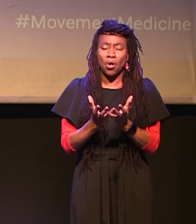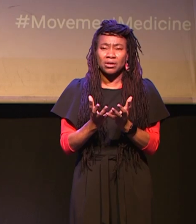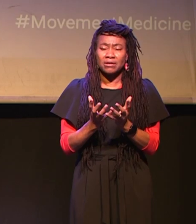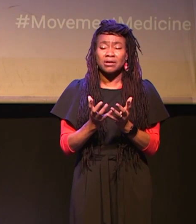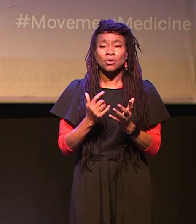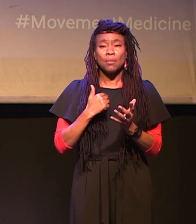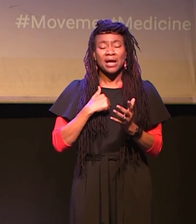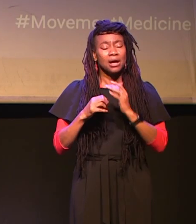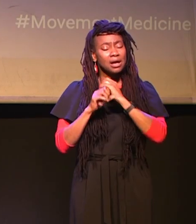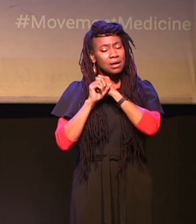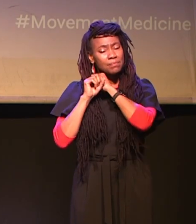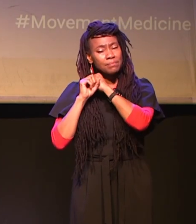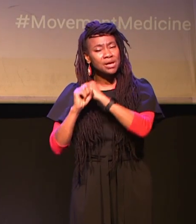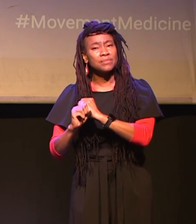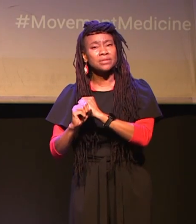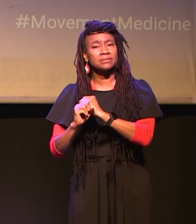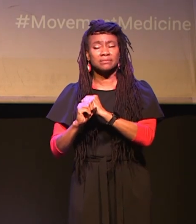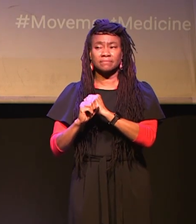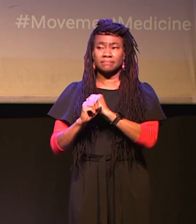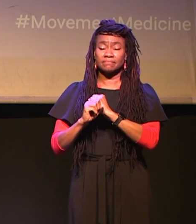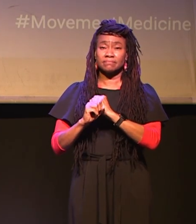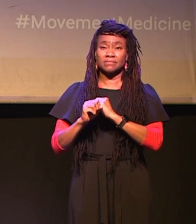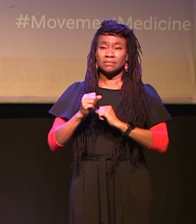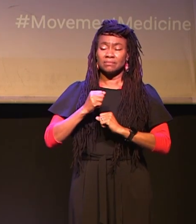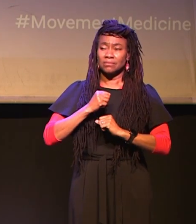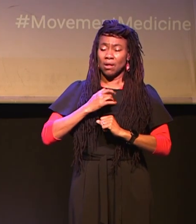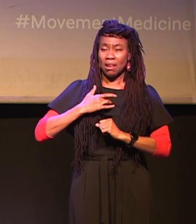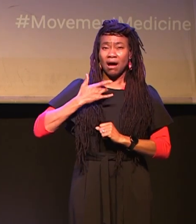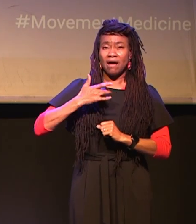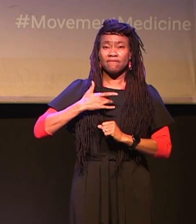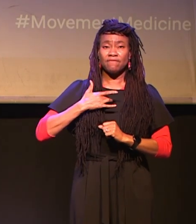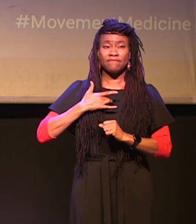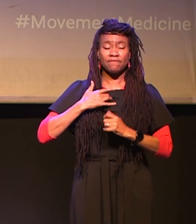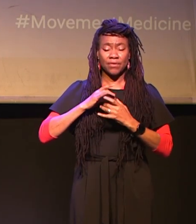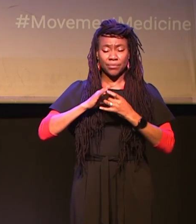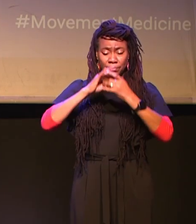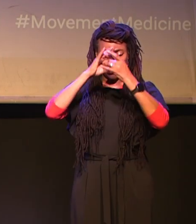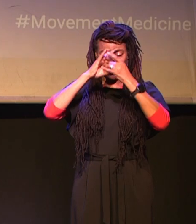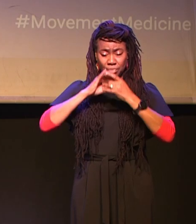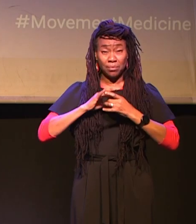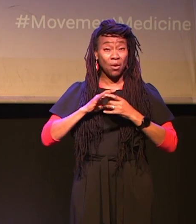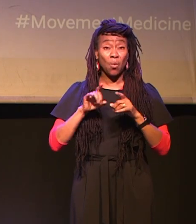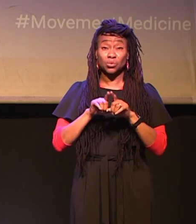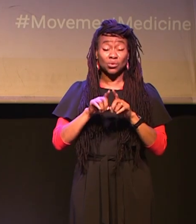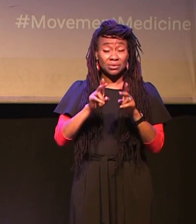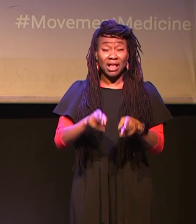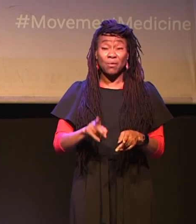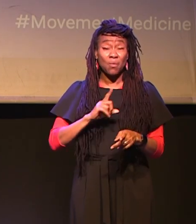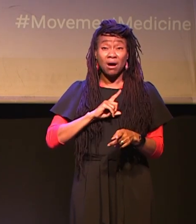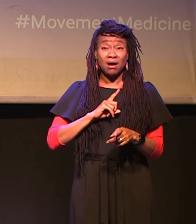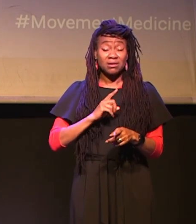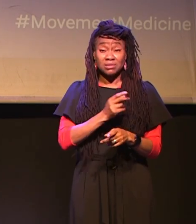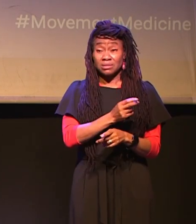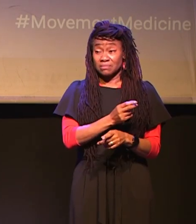to is life and our aliveness. And that also includes death, because certain things have to die. And we have to have an